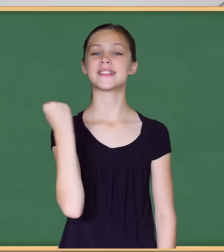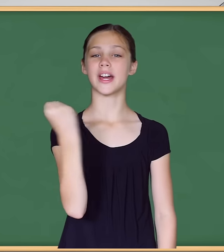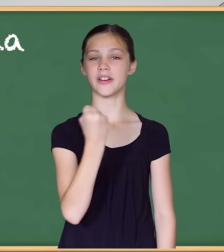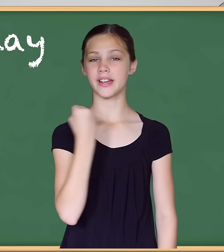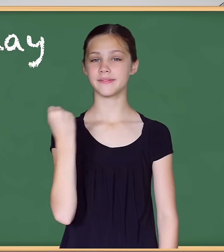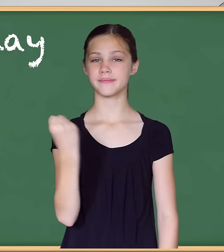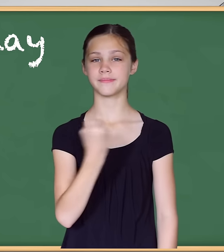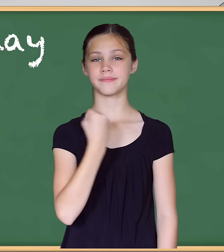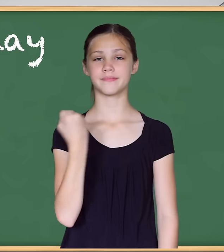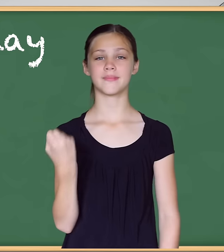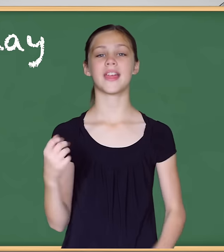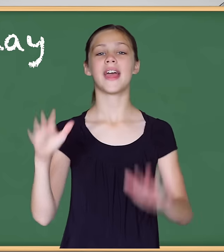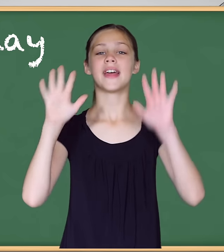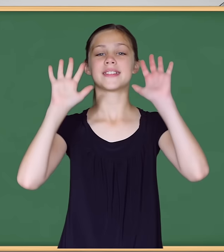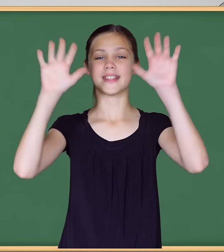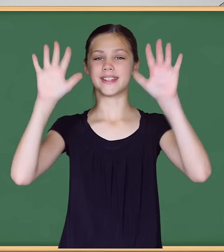Saturday, Sunday.